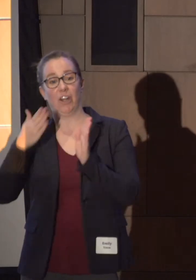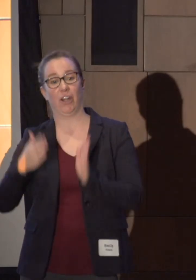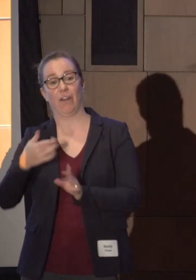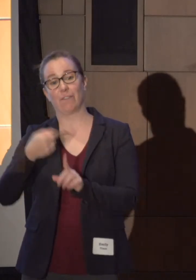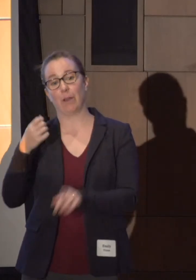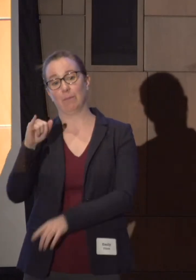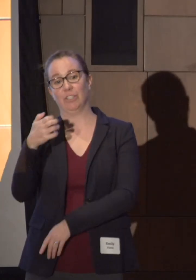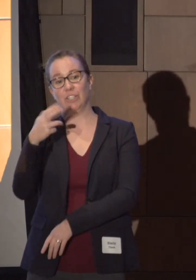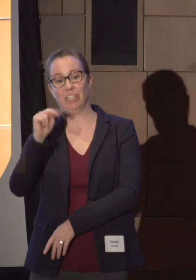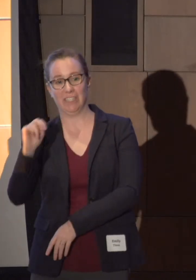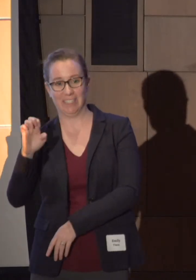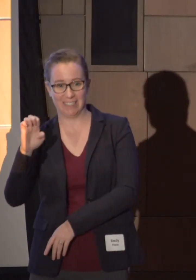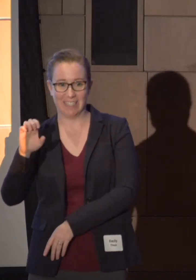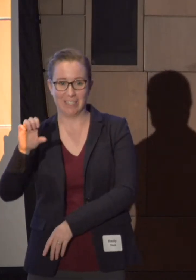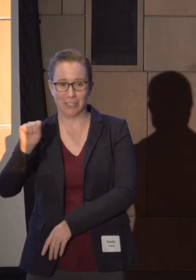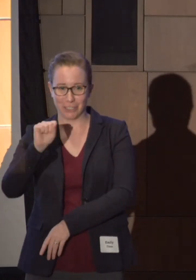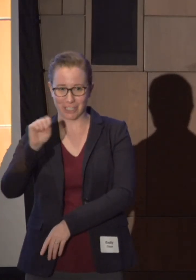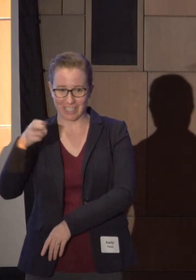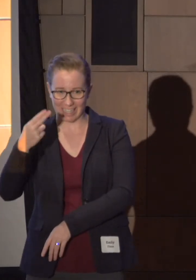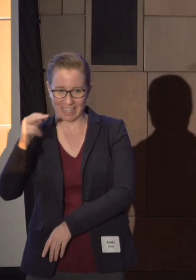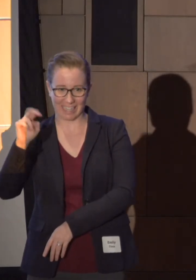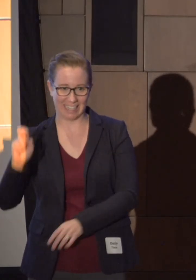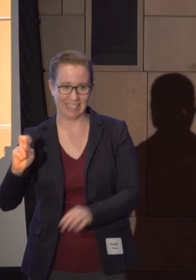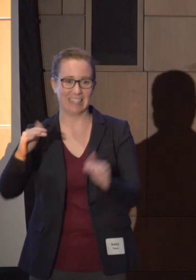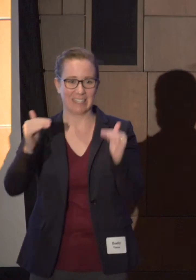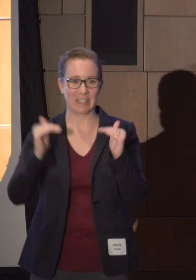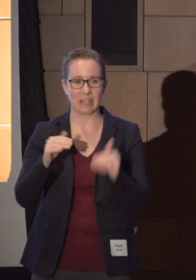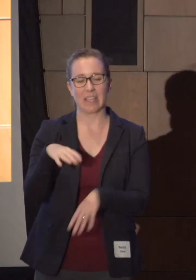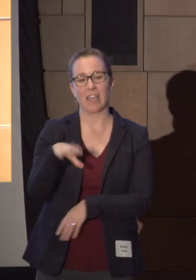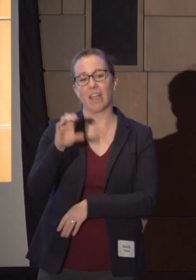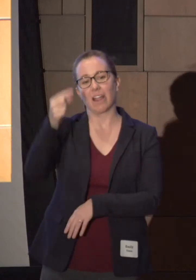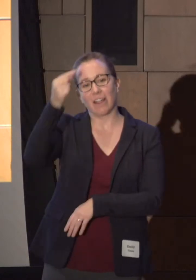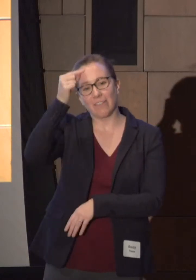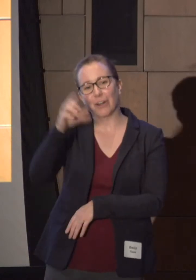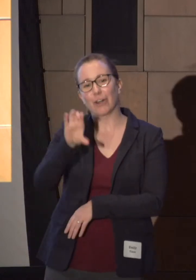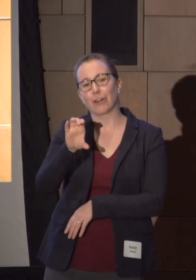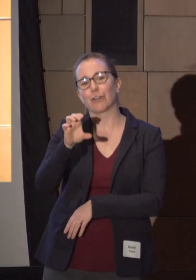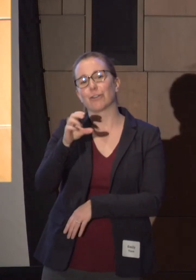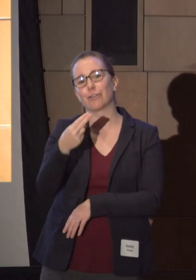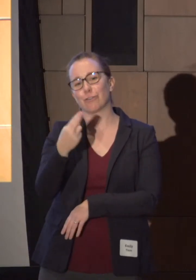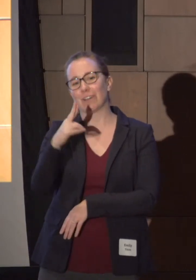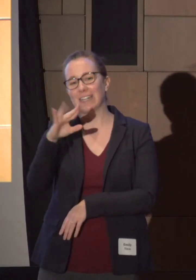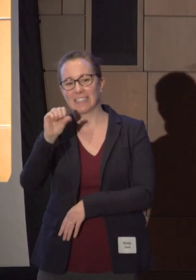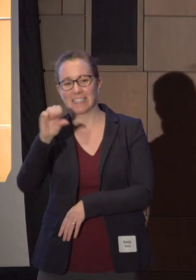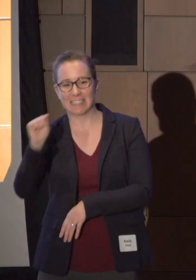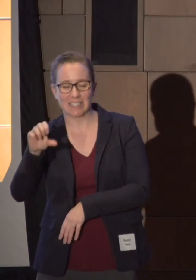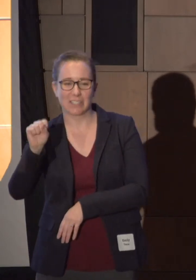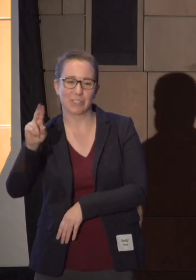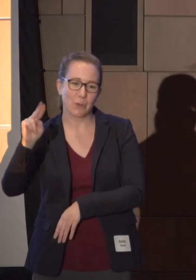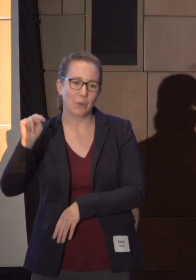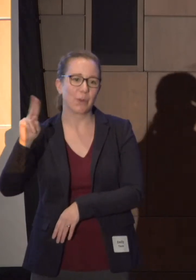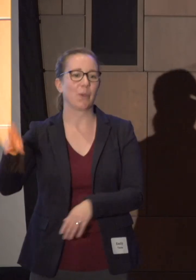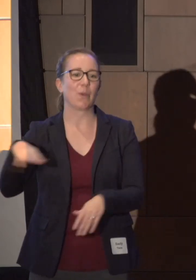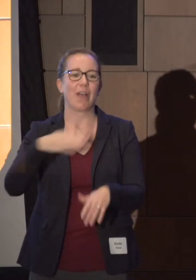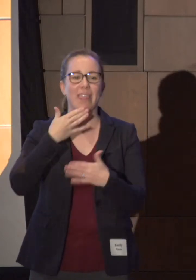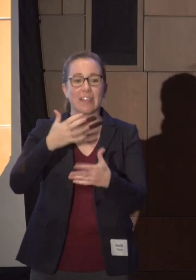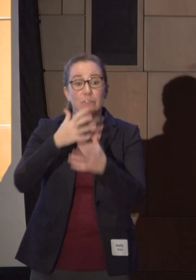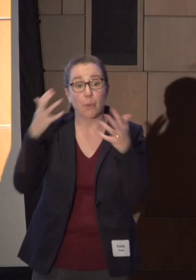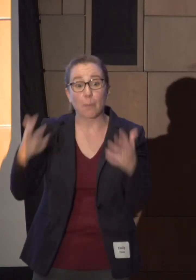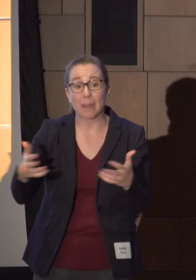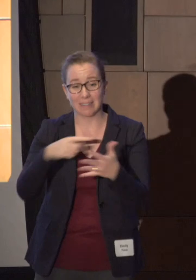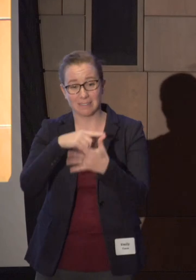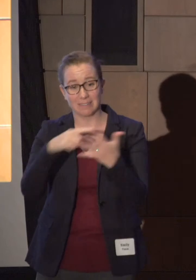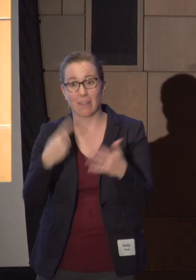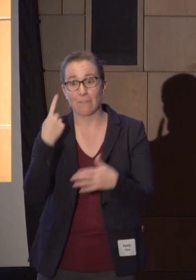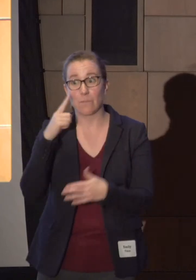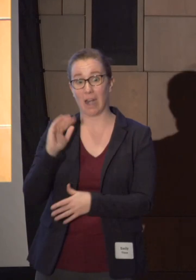States Representatives Anne McLean Custer and Chris Pappas, Governor Chris Sununu, and Manchester Mayor Joyce Craig. Thank you to all of our